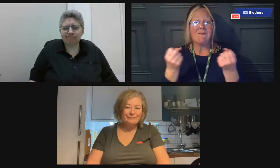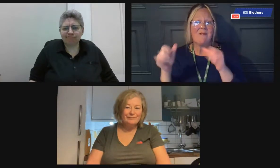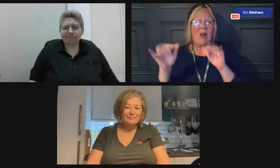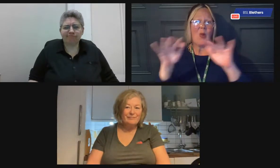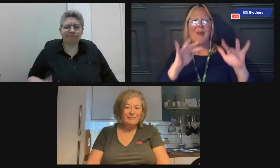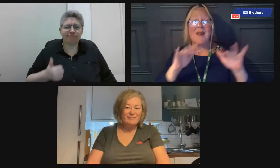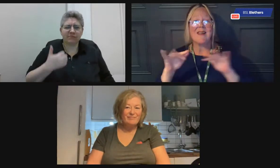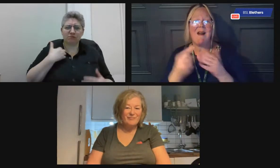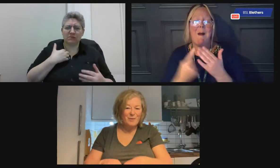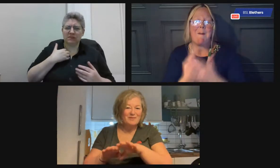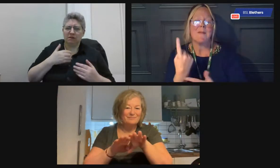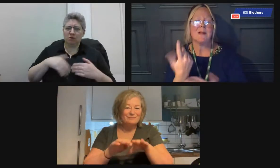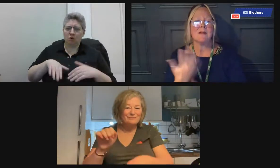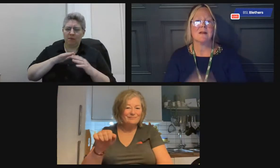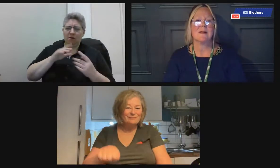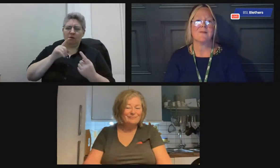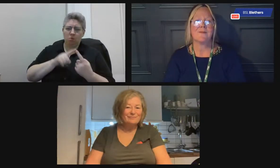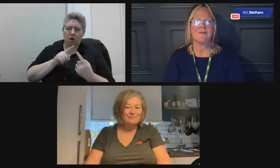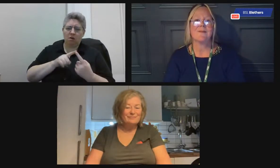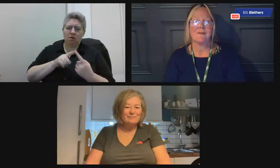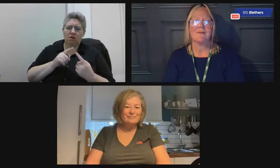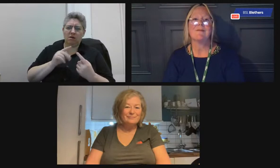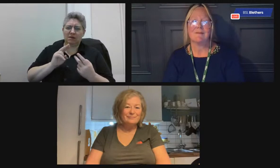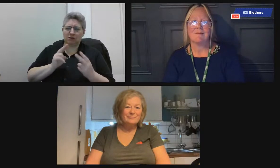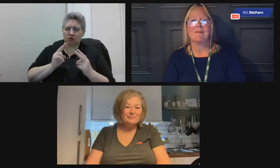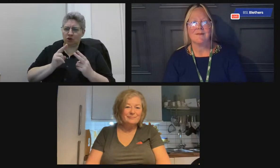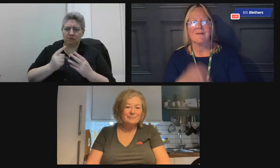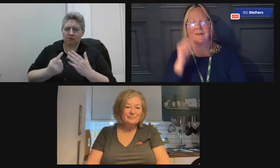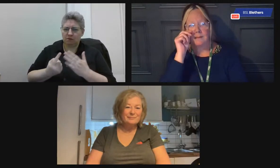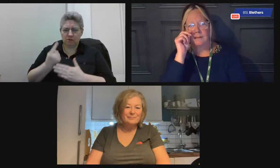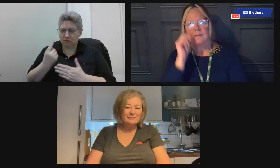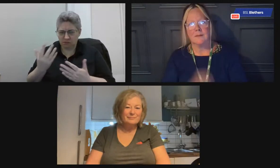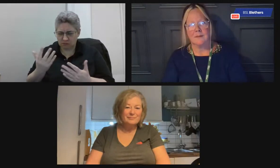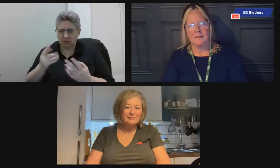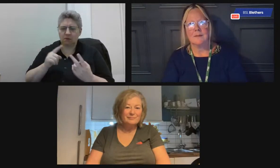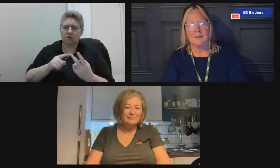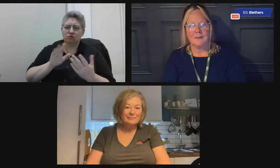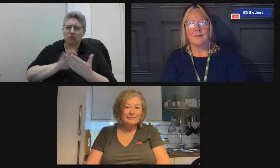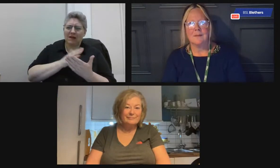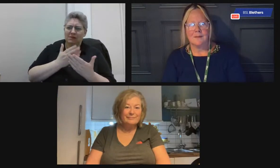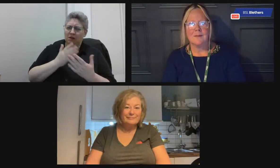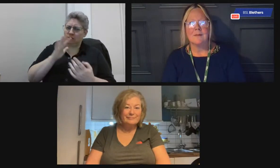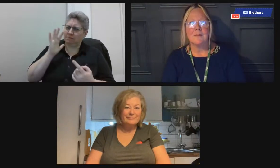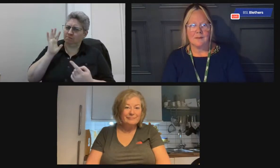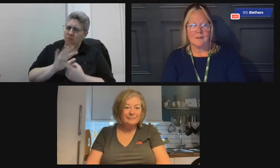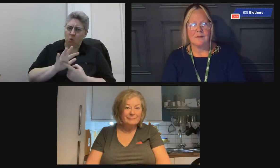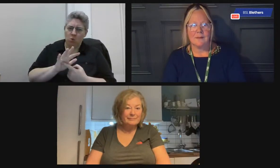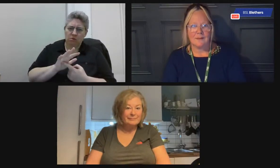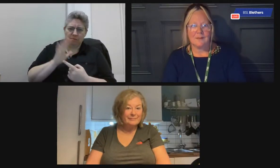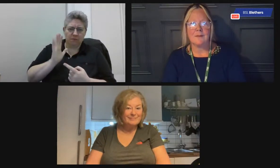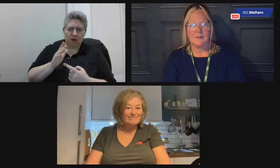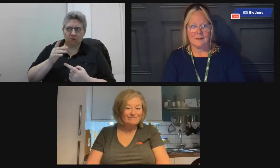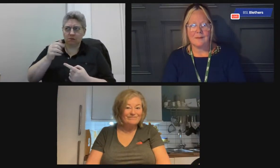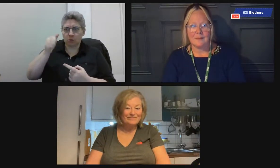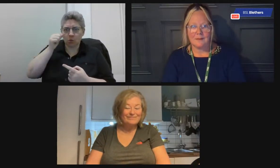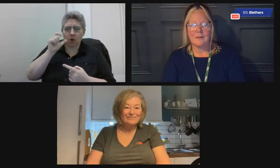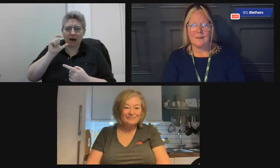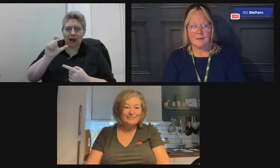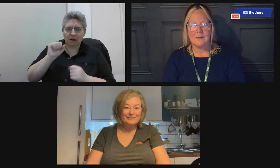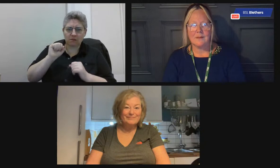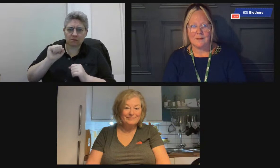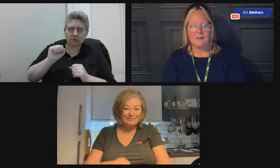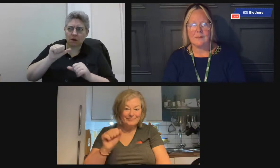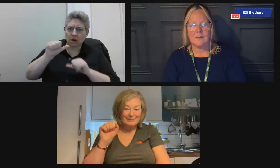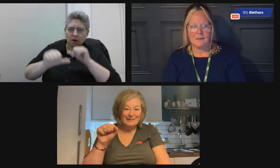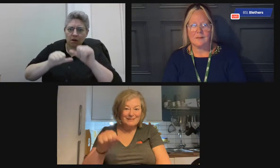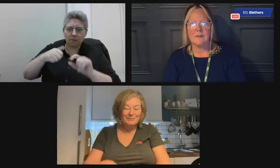for clarification and ask questions, but we need, it's a very standard complaint. You know, I mean,